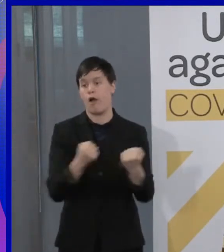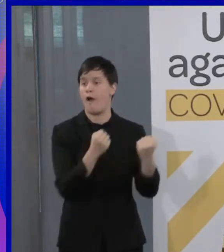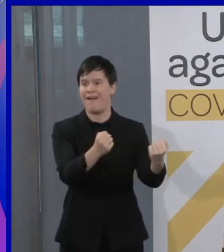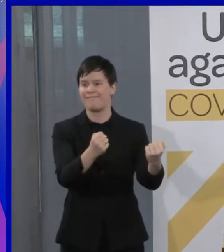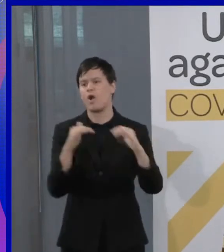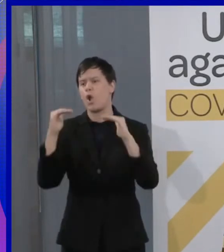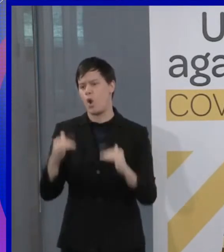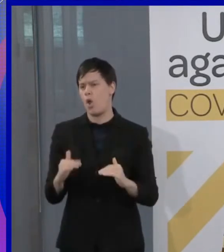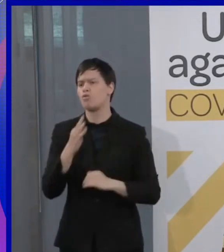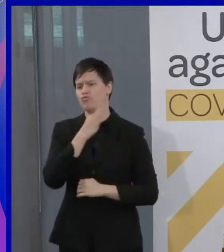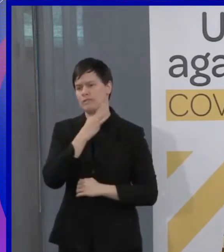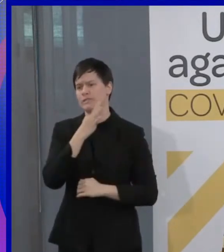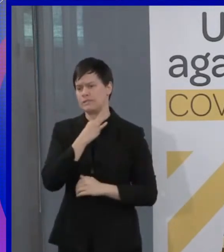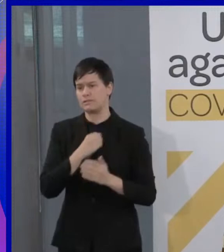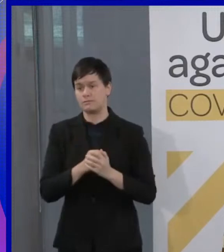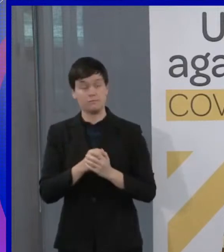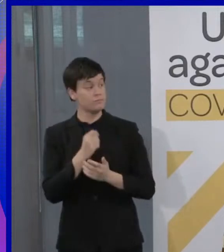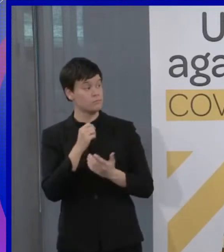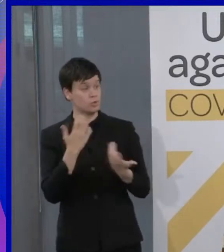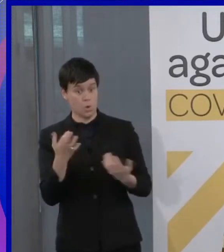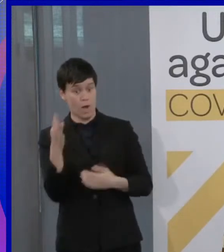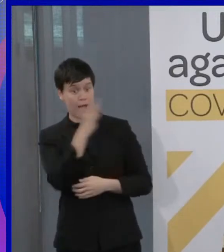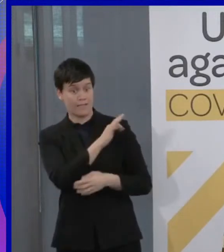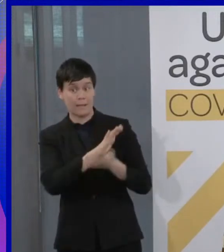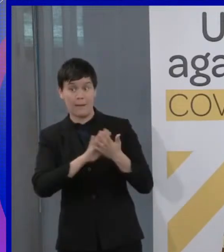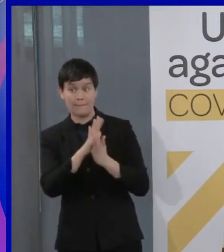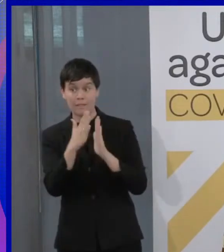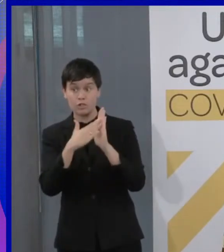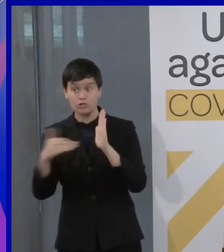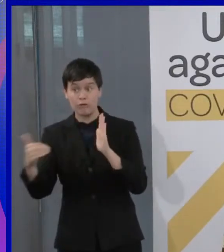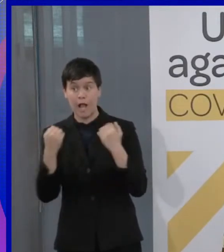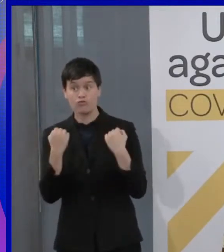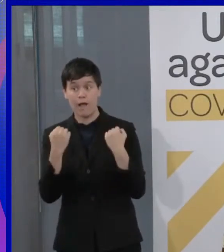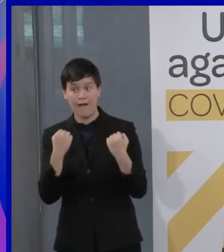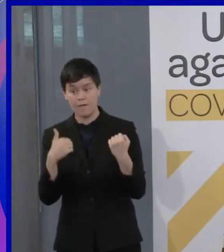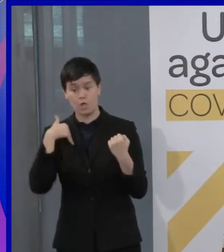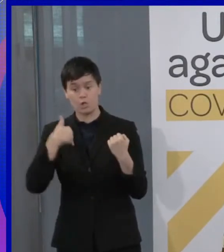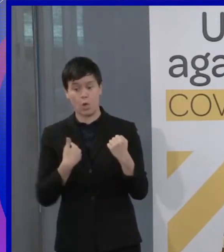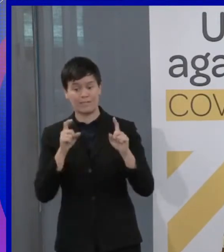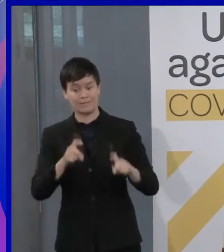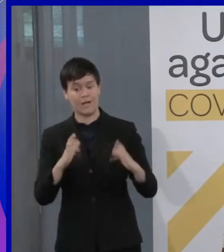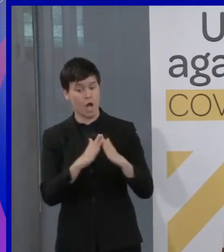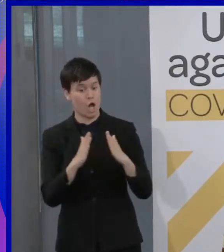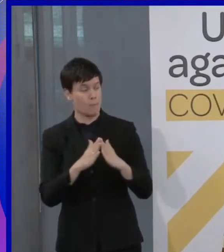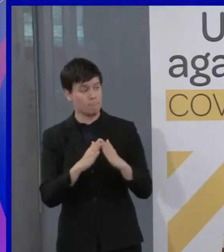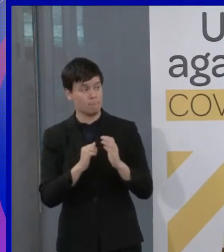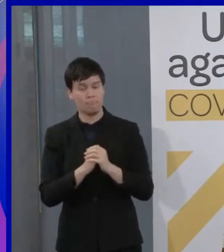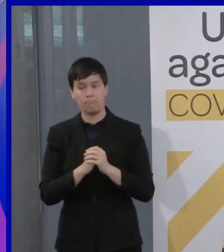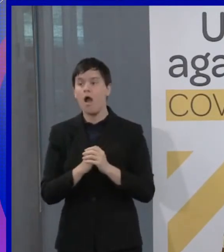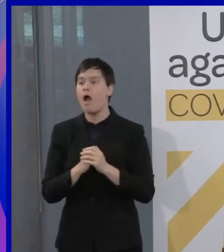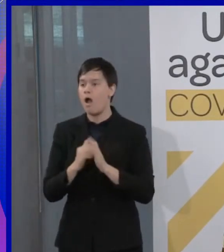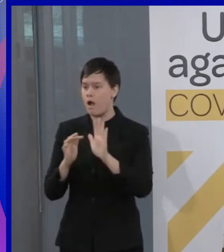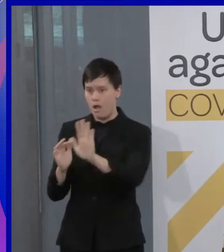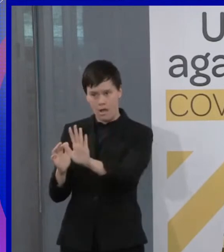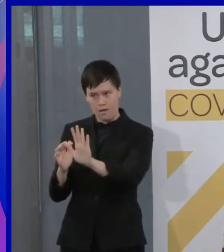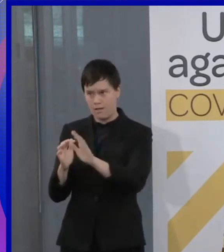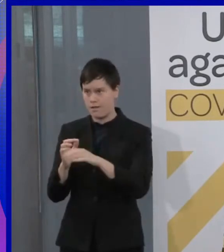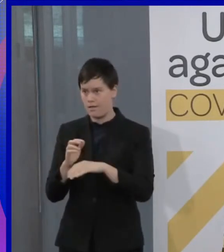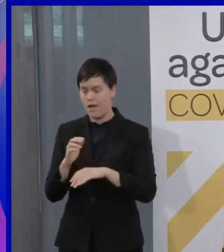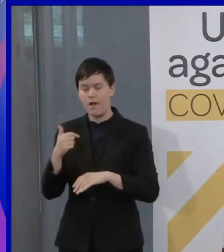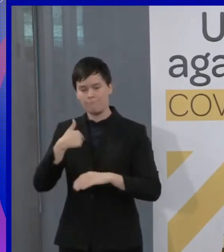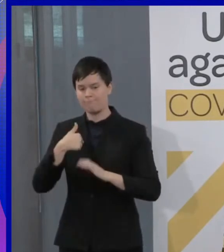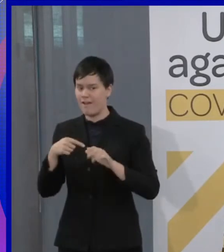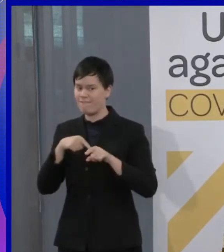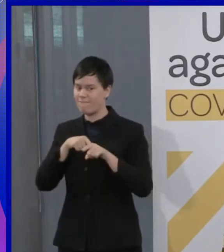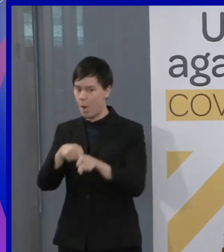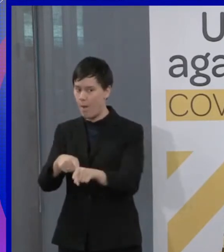test result yet, they can keep working? I don't want to preempt what advice they have been given, but I'll definitely follow that up and make sure it's consistent.